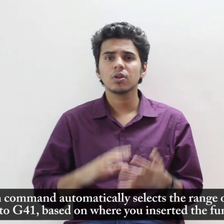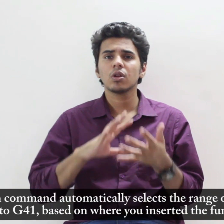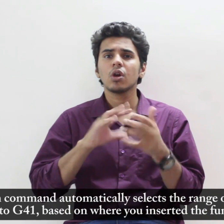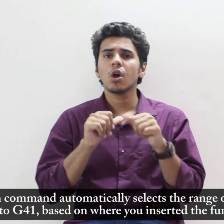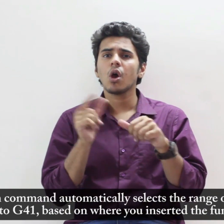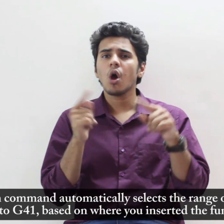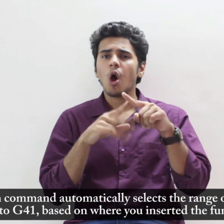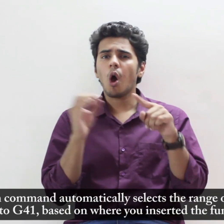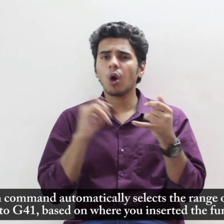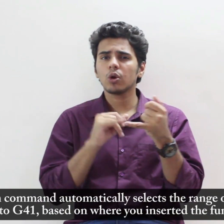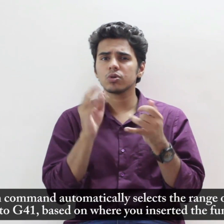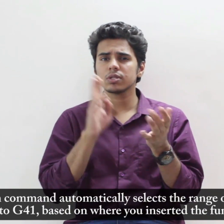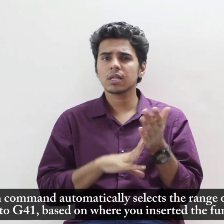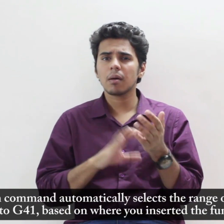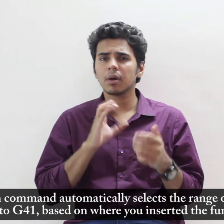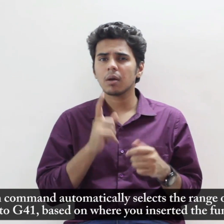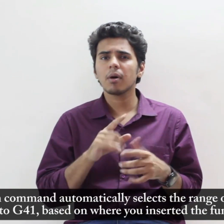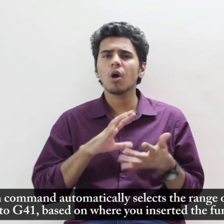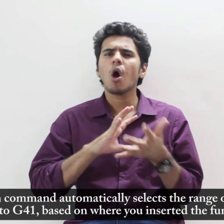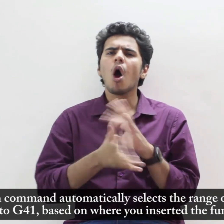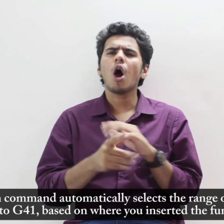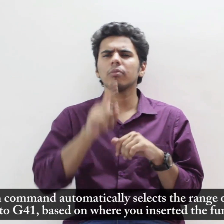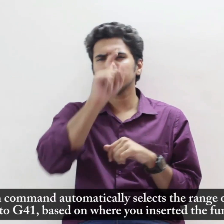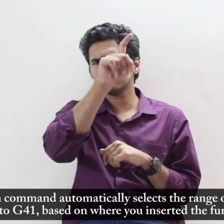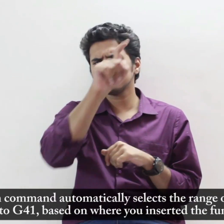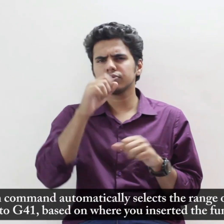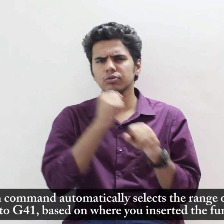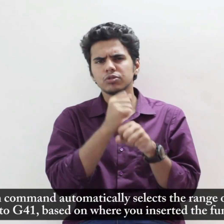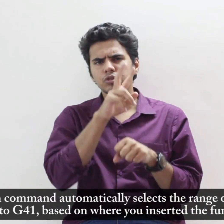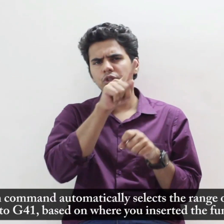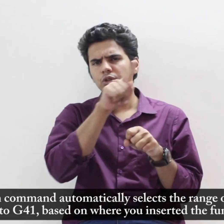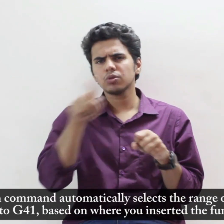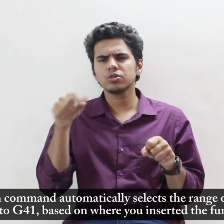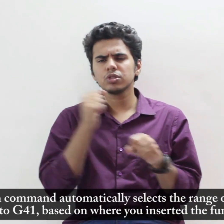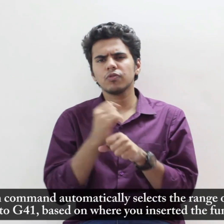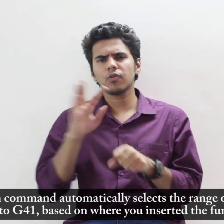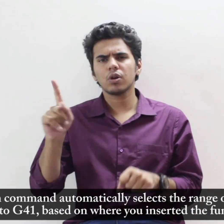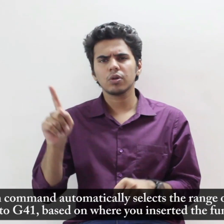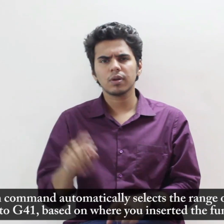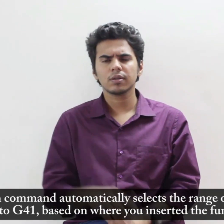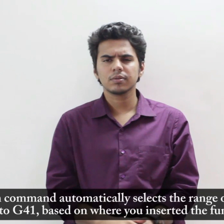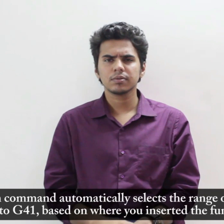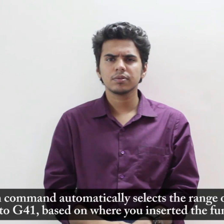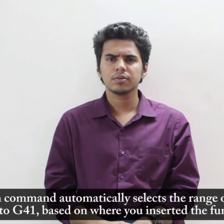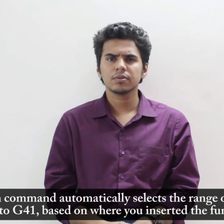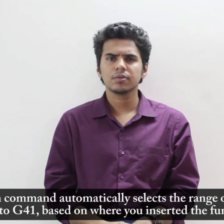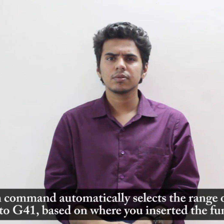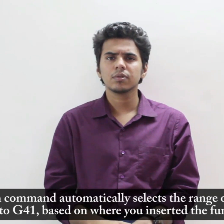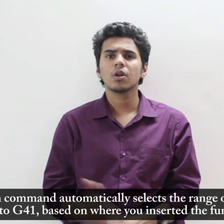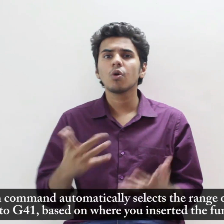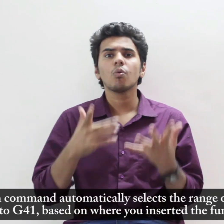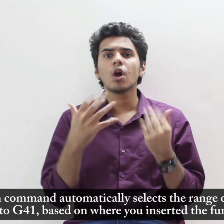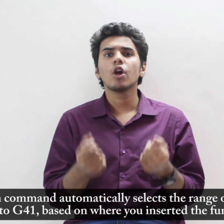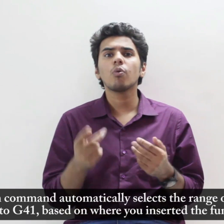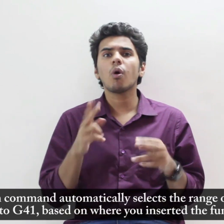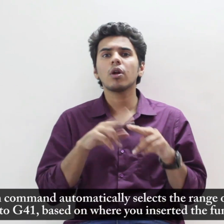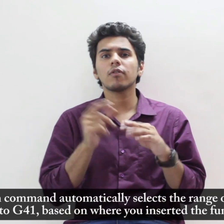AutoSum command automatically selects the range of cells from G2 to G41 based on where you inserted the